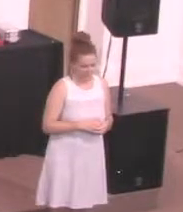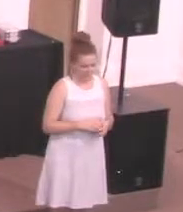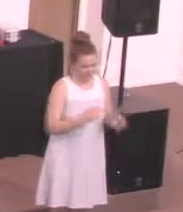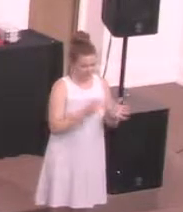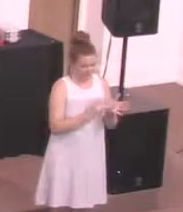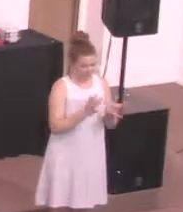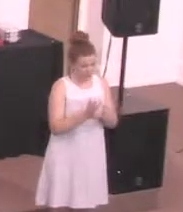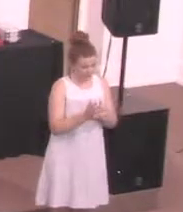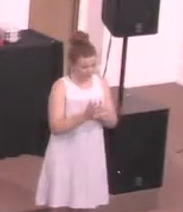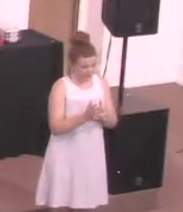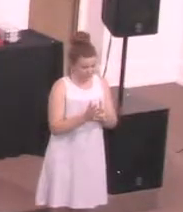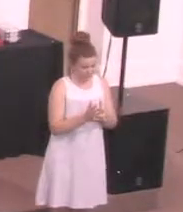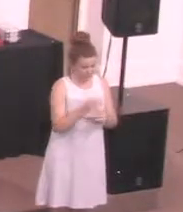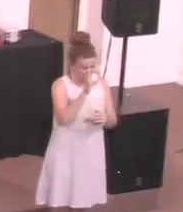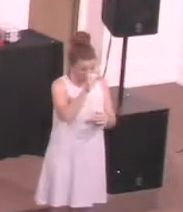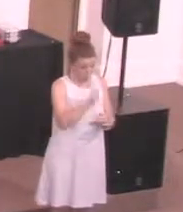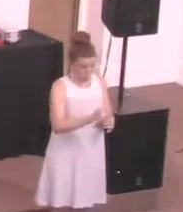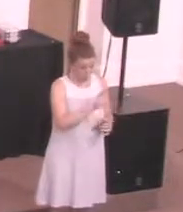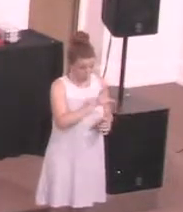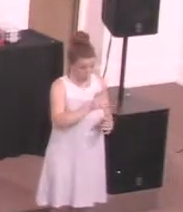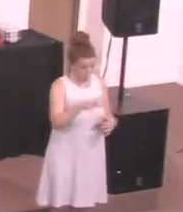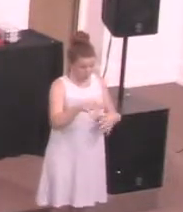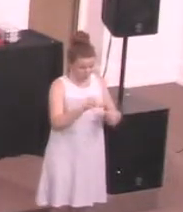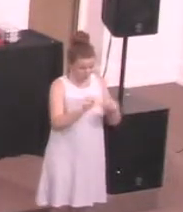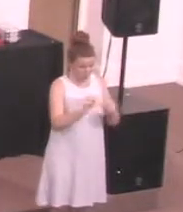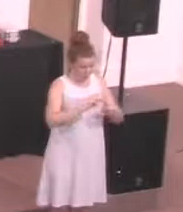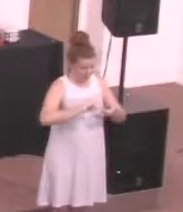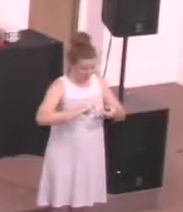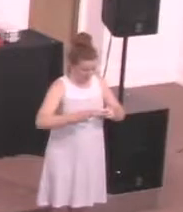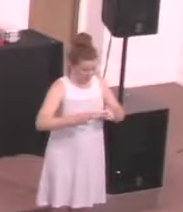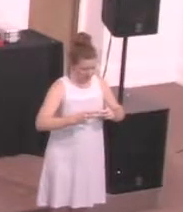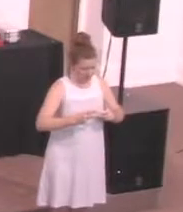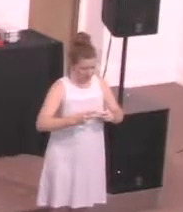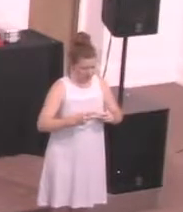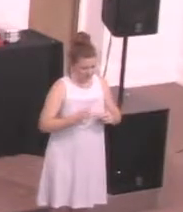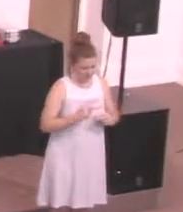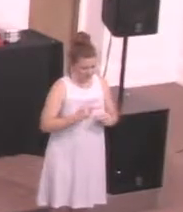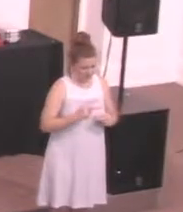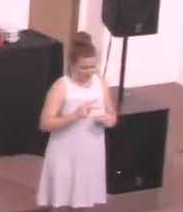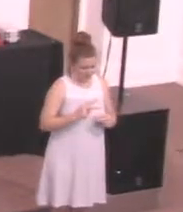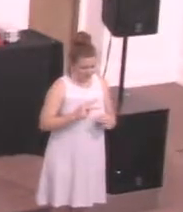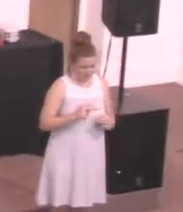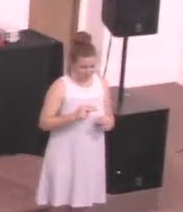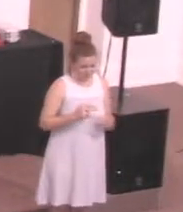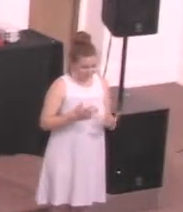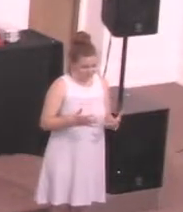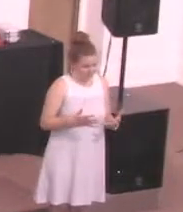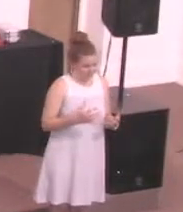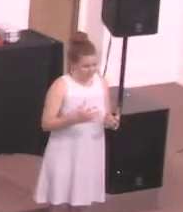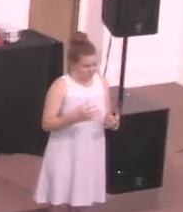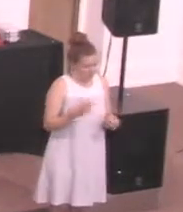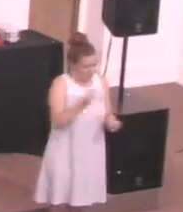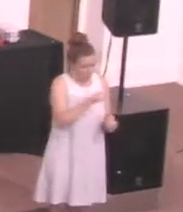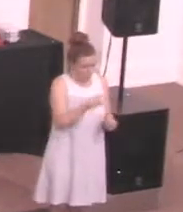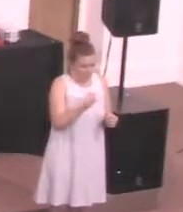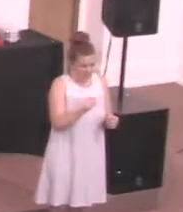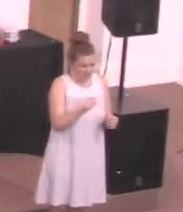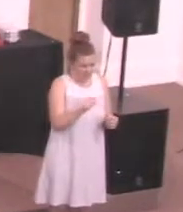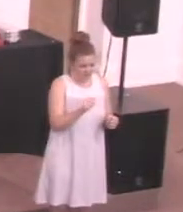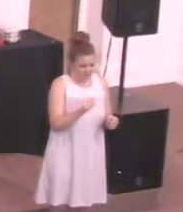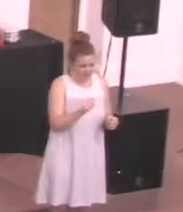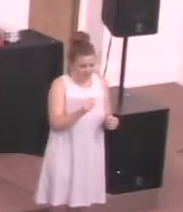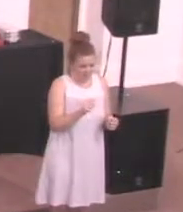Jesus took that cross, and he took that pain, and he took that shame that you deserved. So you wouldn't have